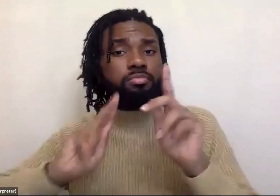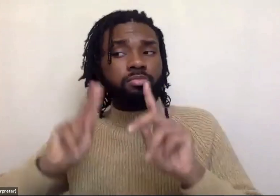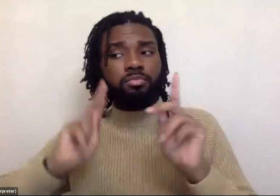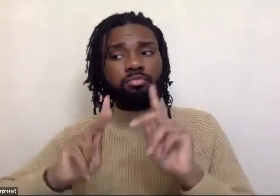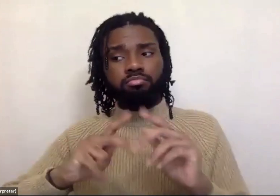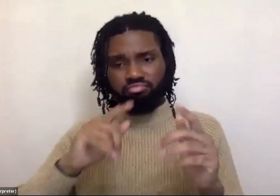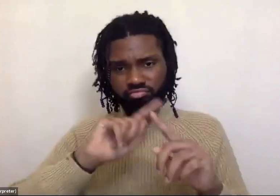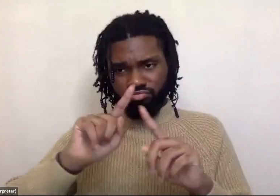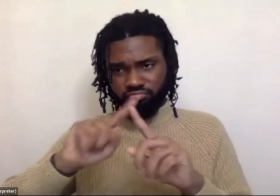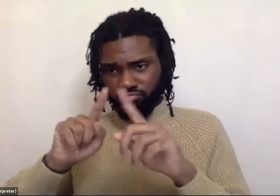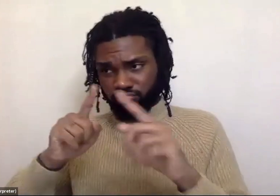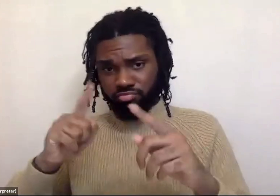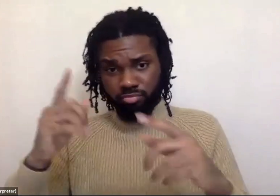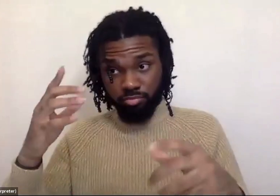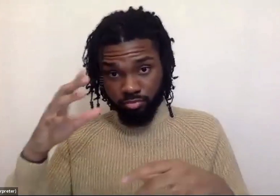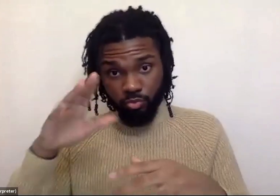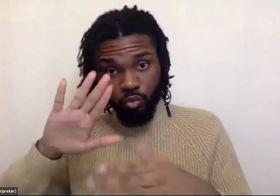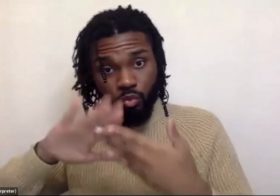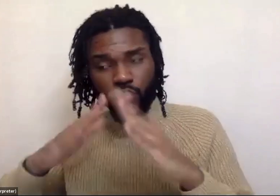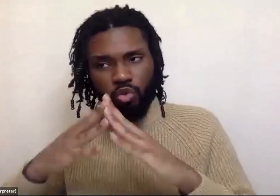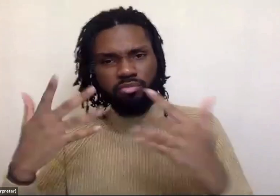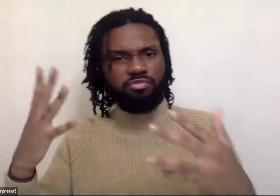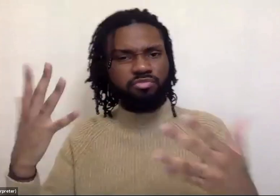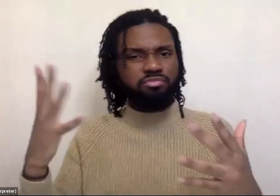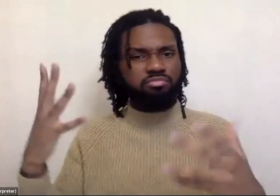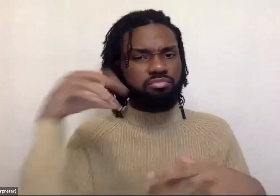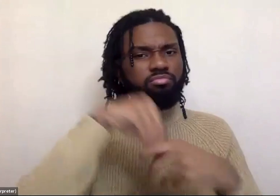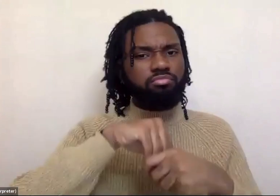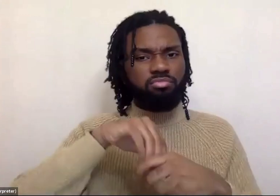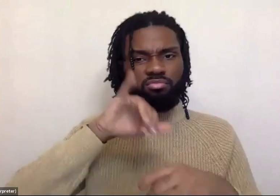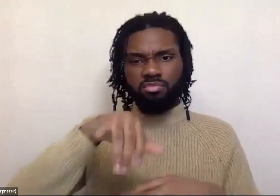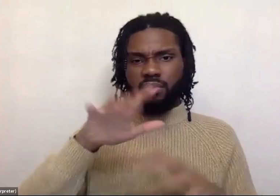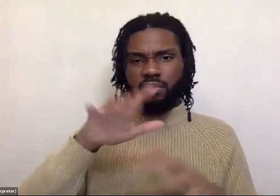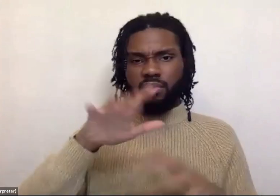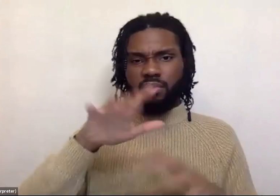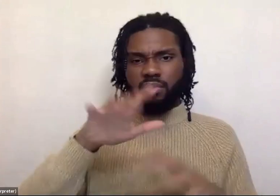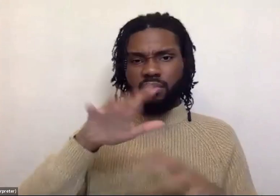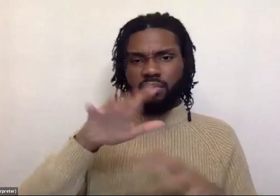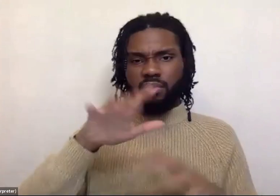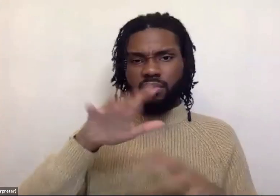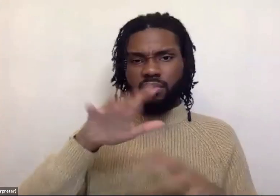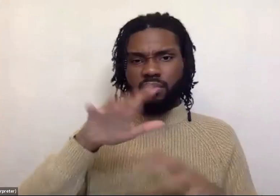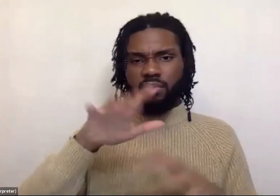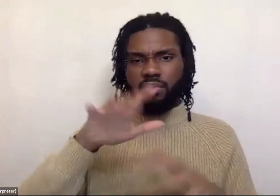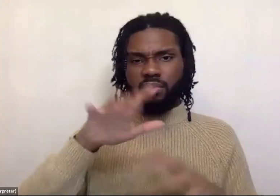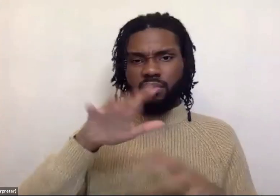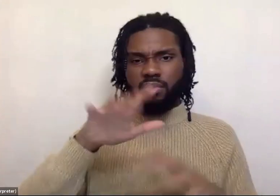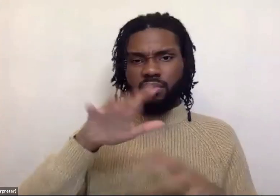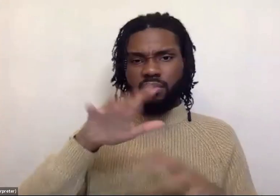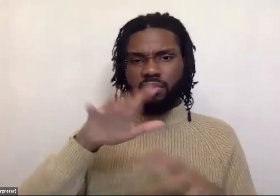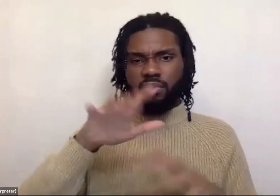your community, they were the ones who were part of this movement. And so that was not in anything that I was seeing